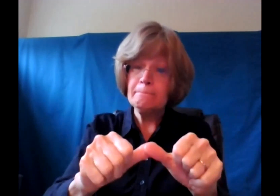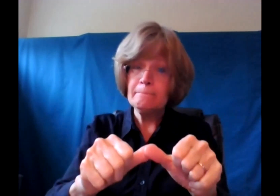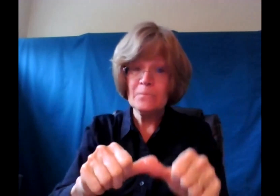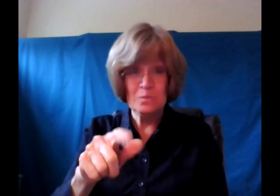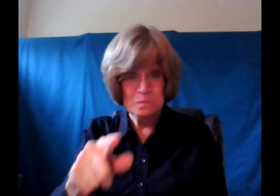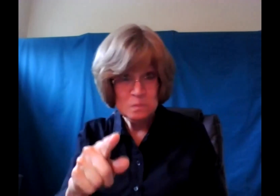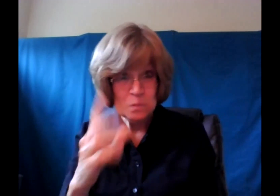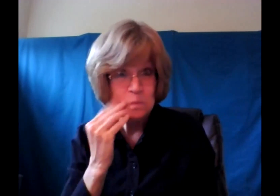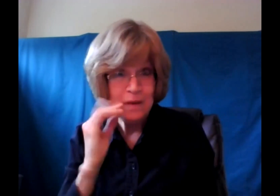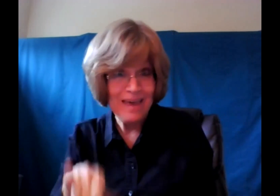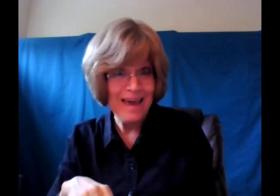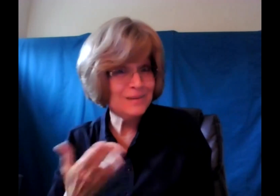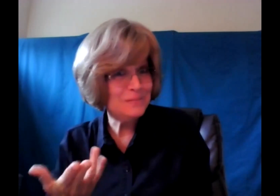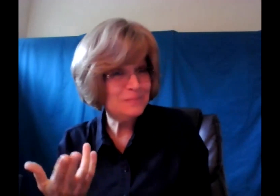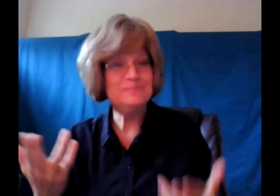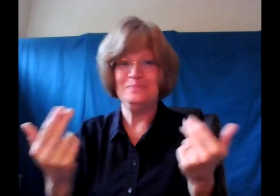You ever experienced that?